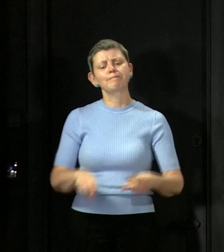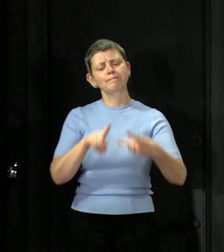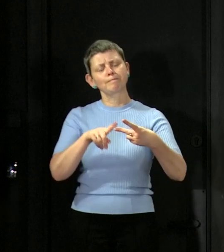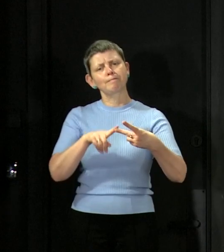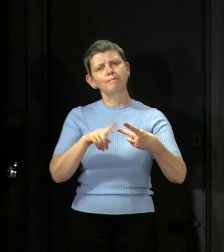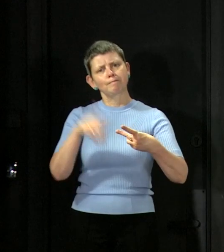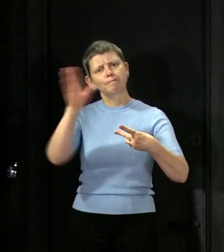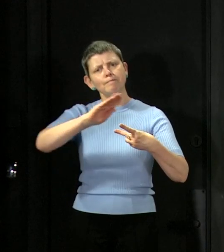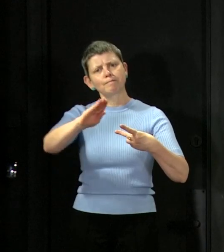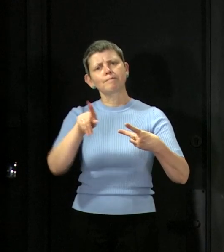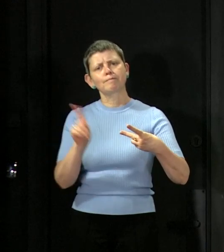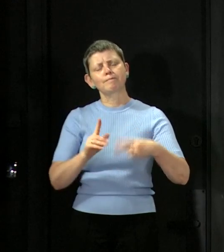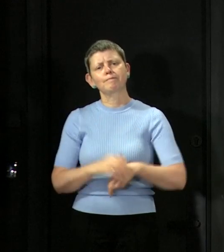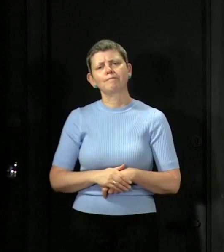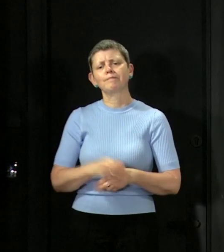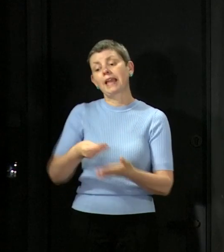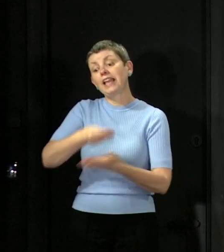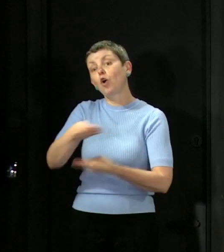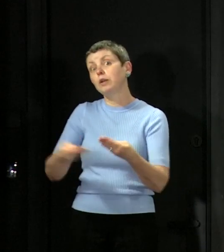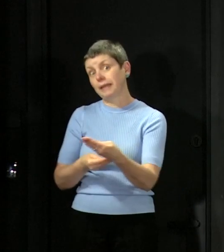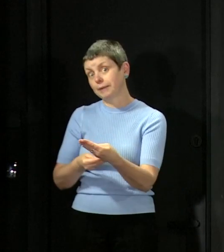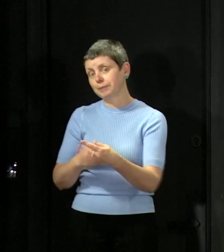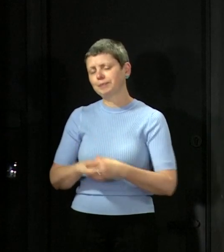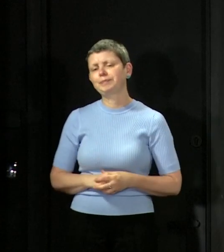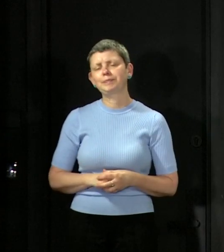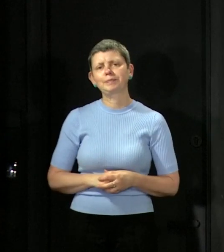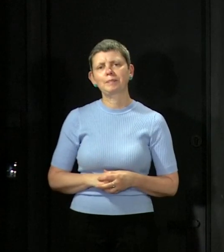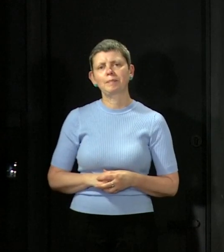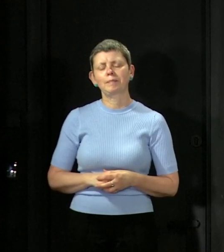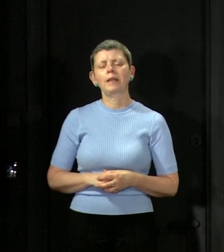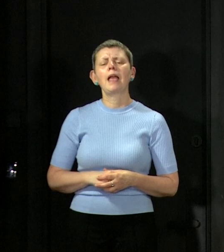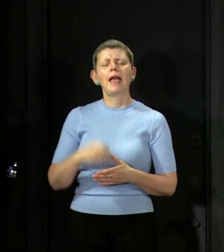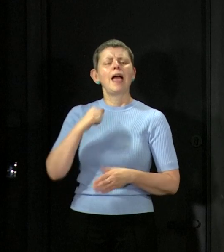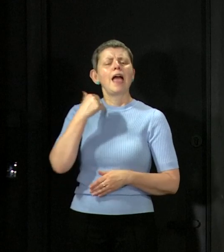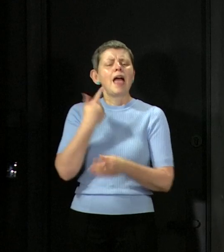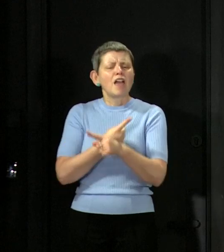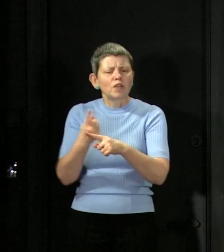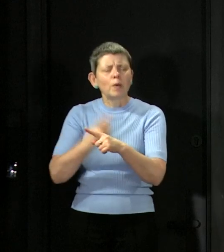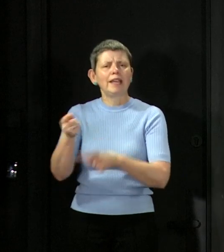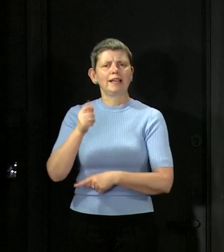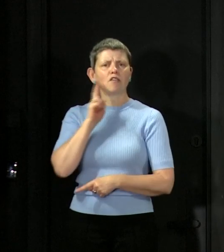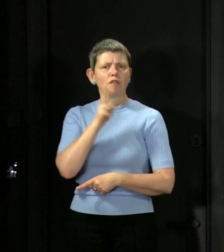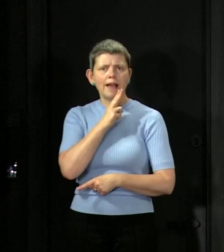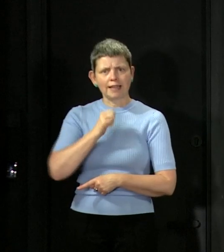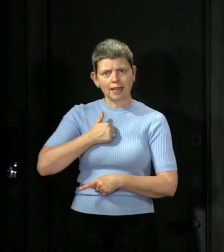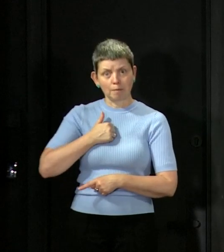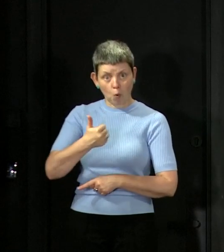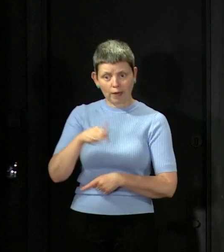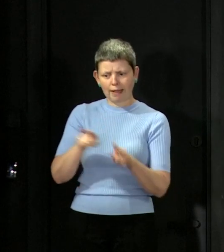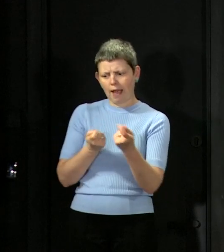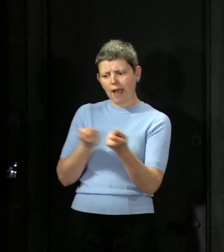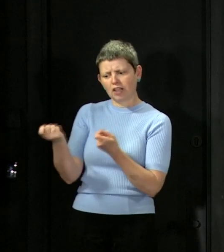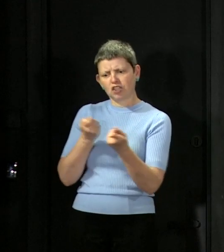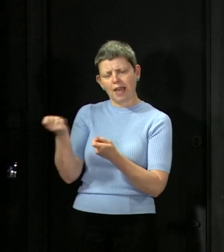this morning relates to the economy. This morning, as I do every Friday morning, I chaired the Cabinet Subcommittee on the